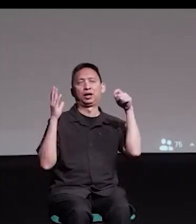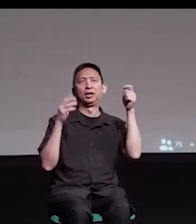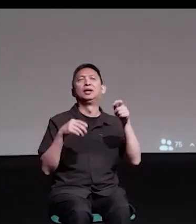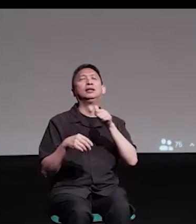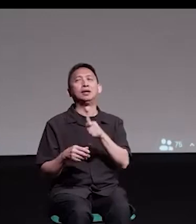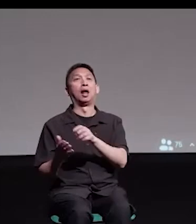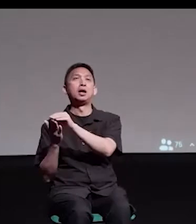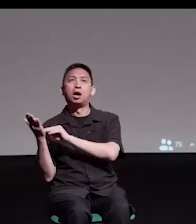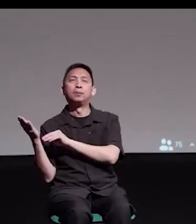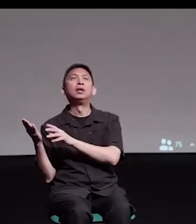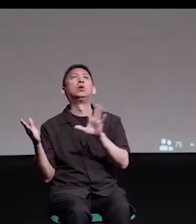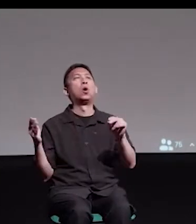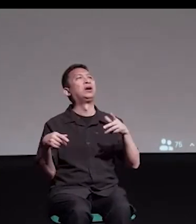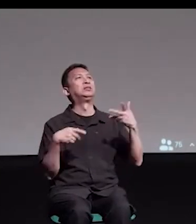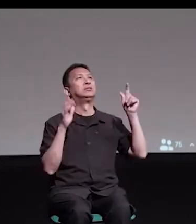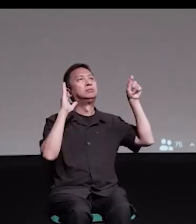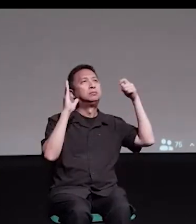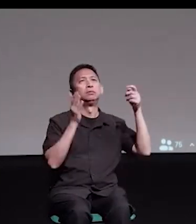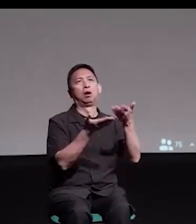reality.